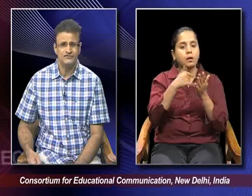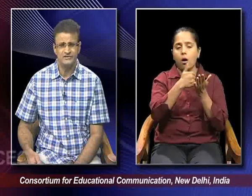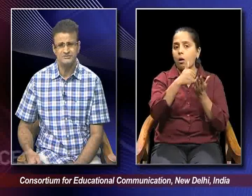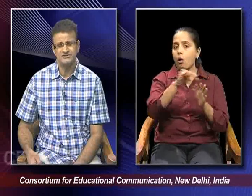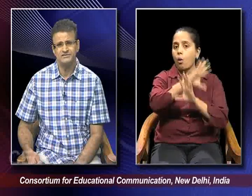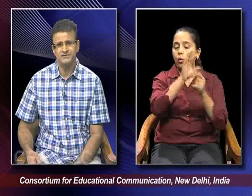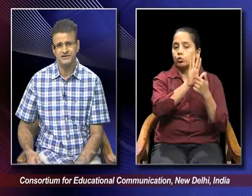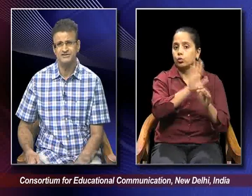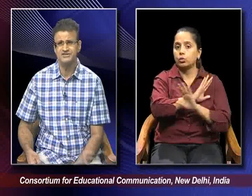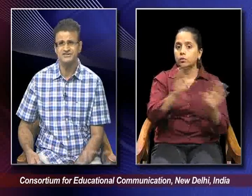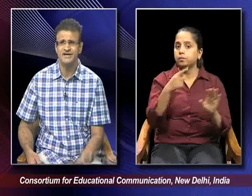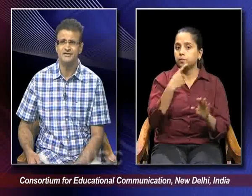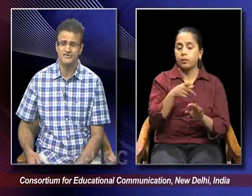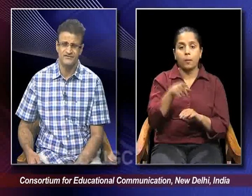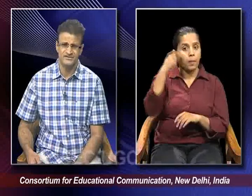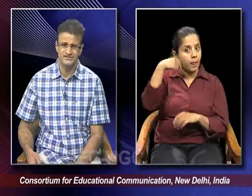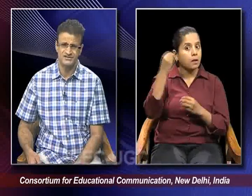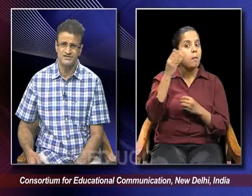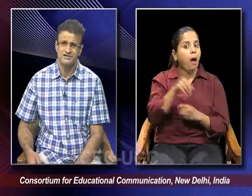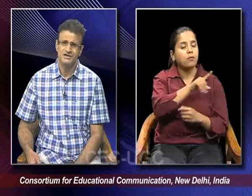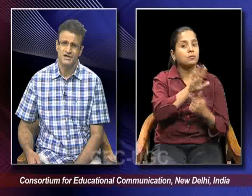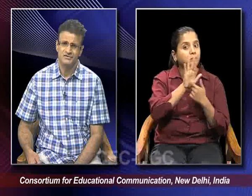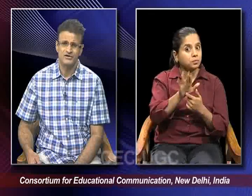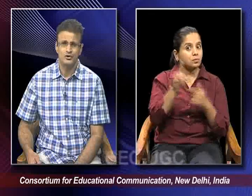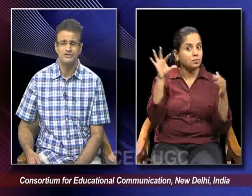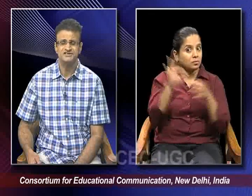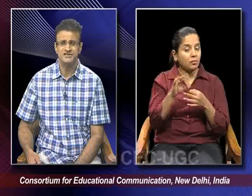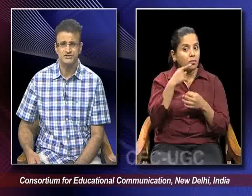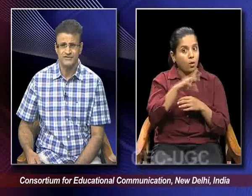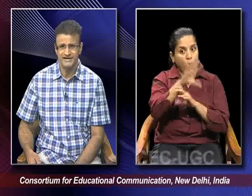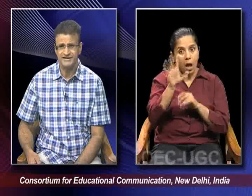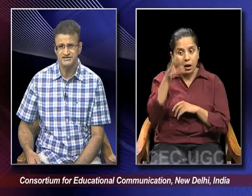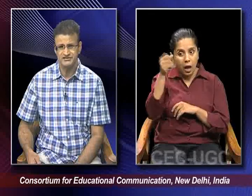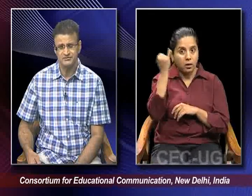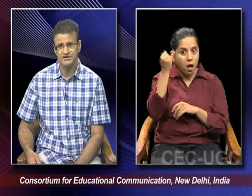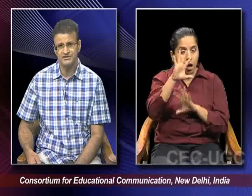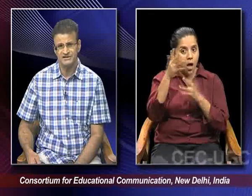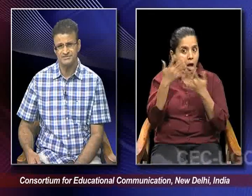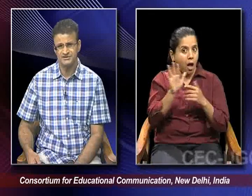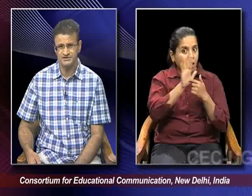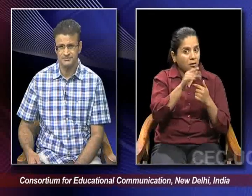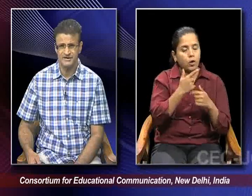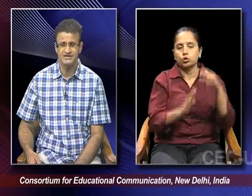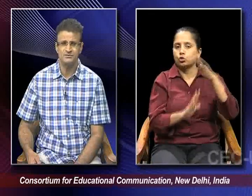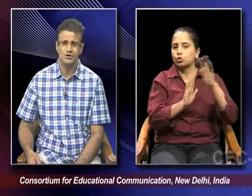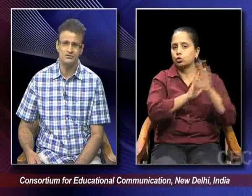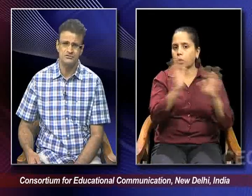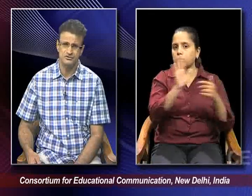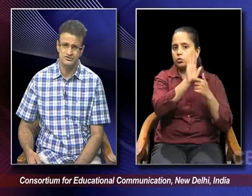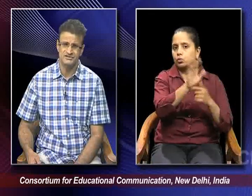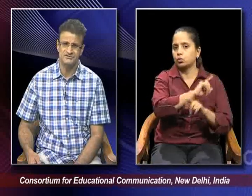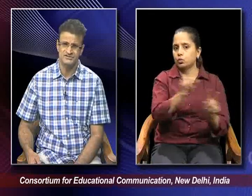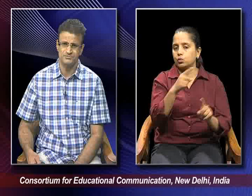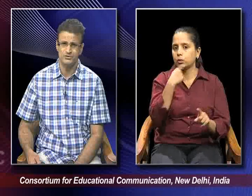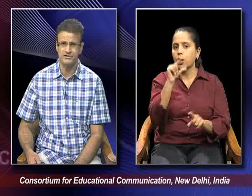of the films, they were making such kind of references where all these kinds of ideas, they were being exhibited. Brandy Ki Bottle was